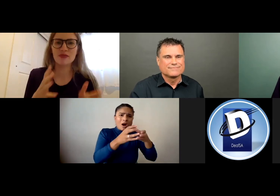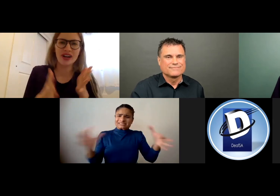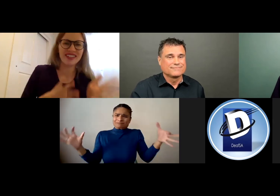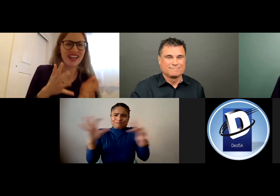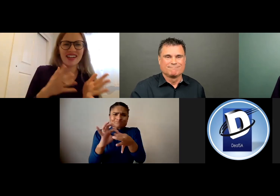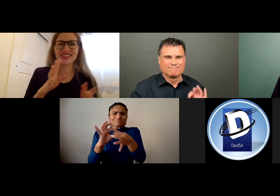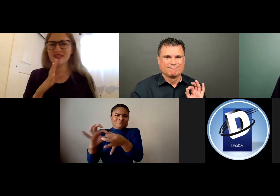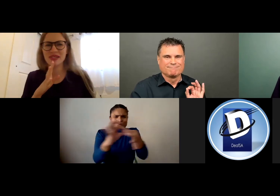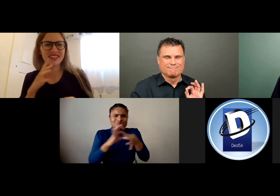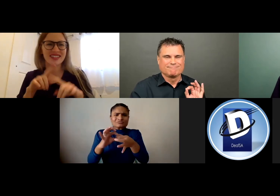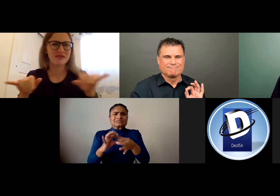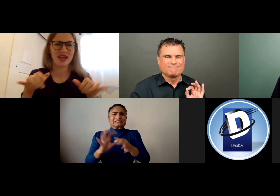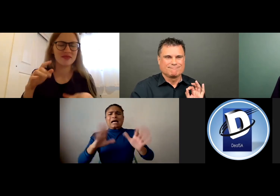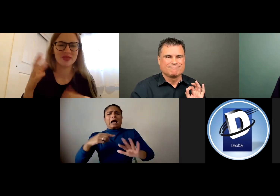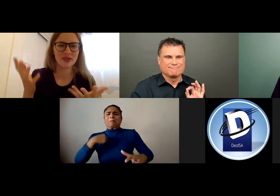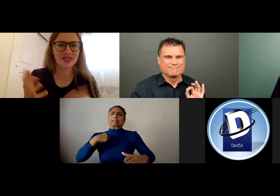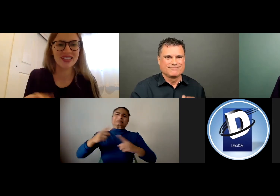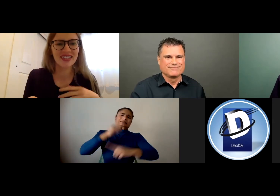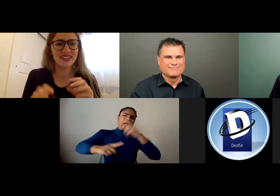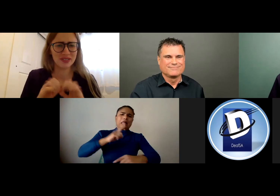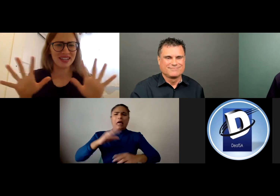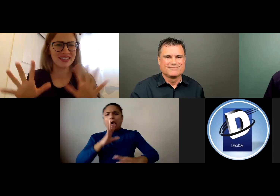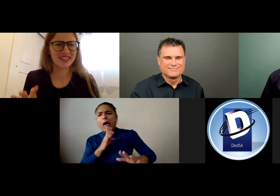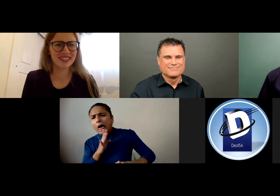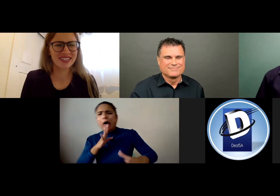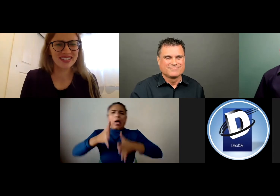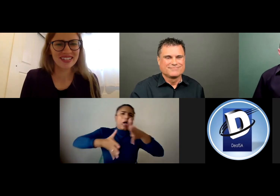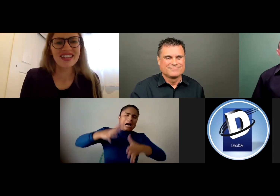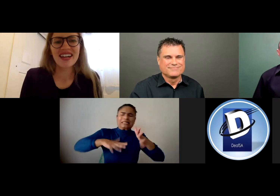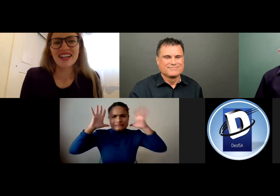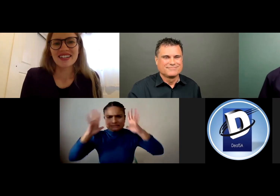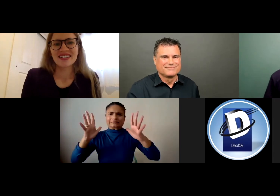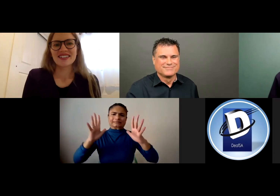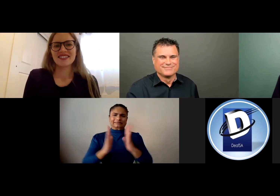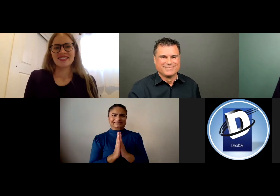I'm trying to sign and speak at the same time. So was that clear?